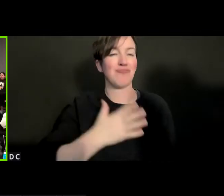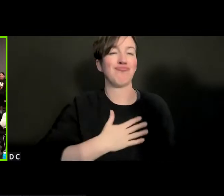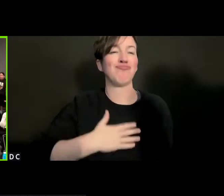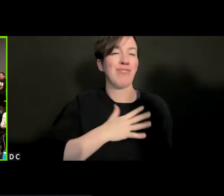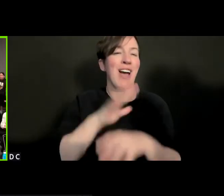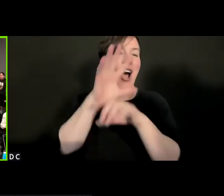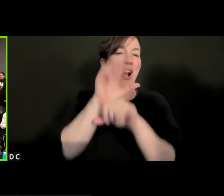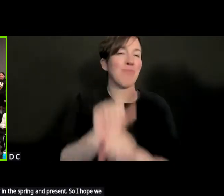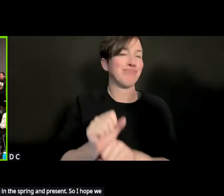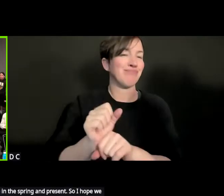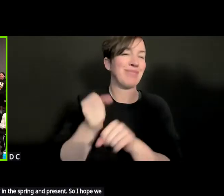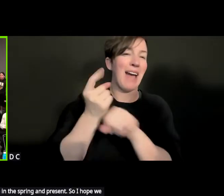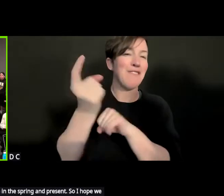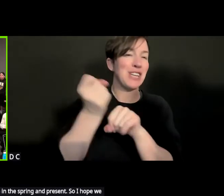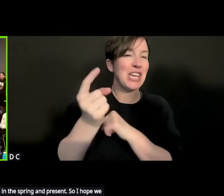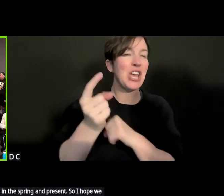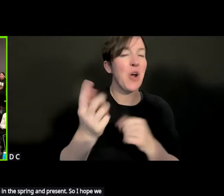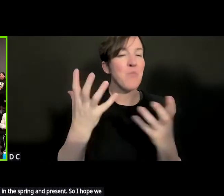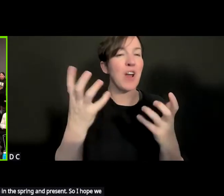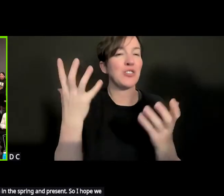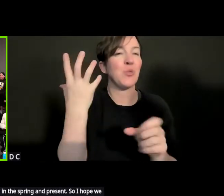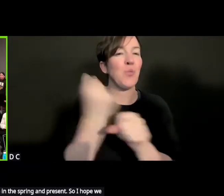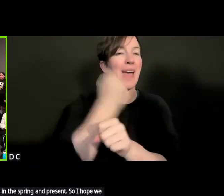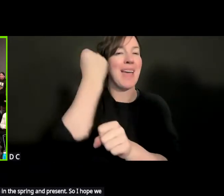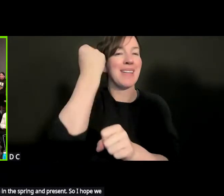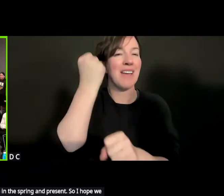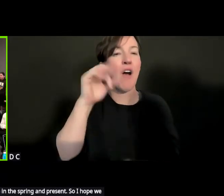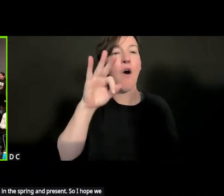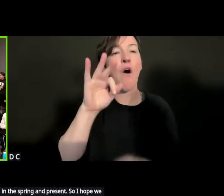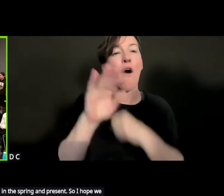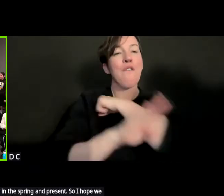on doing it and winning the fall title. So it's nice.